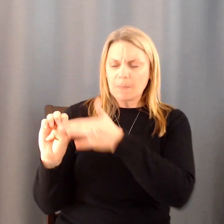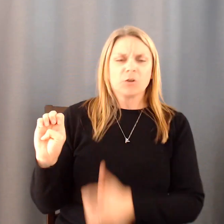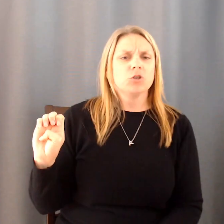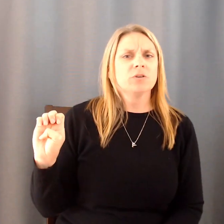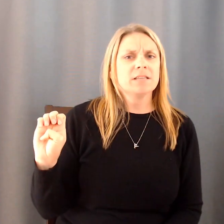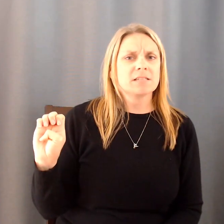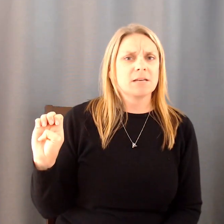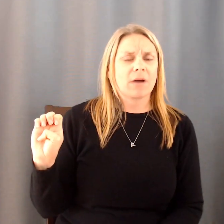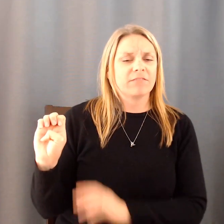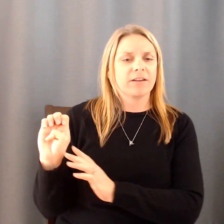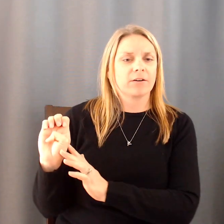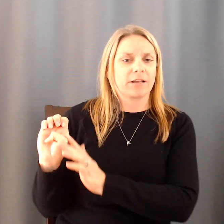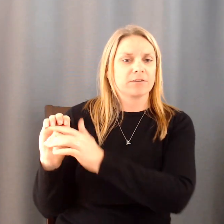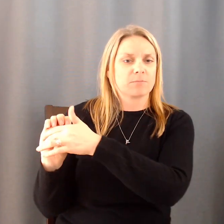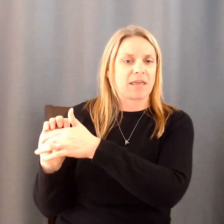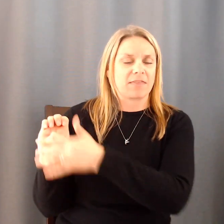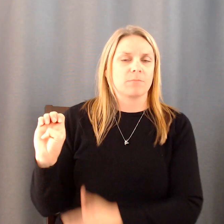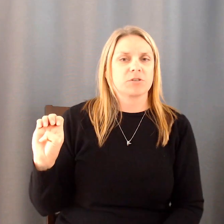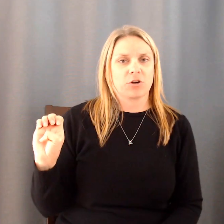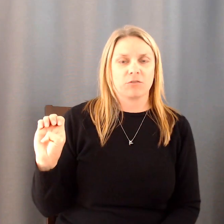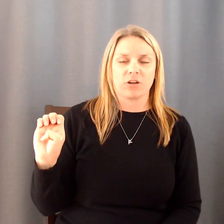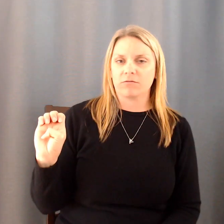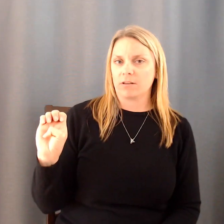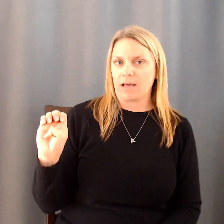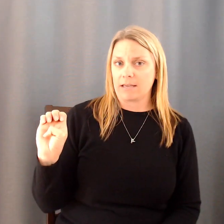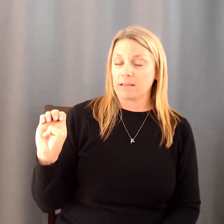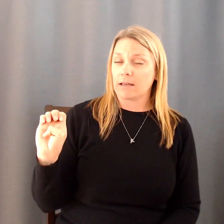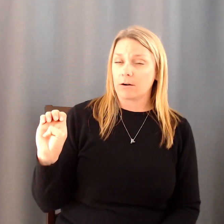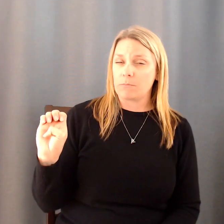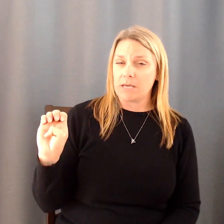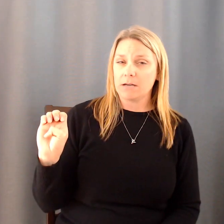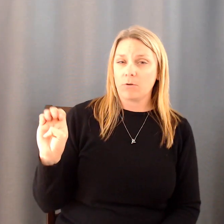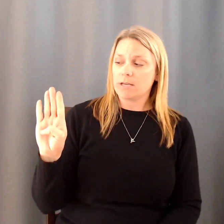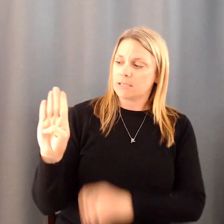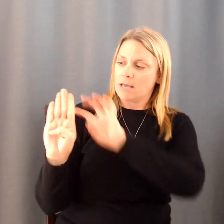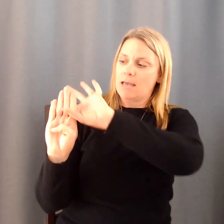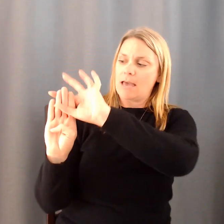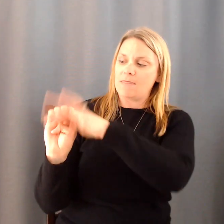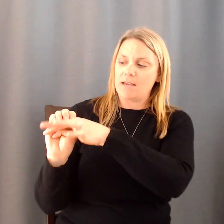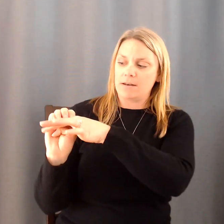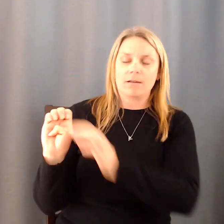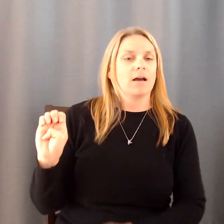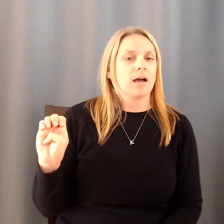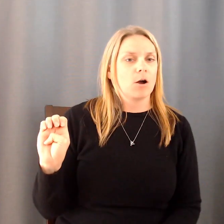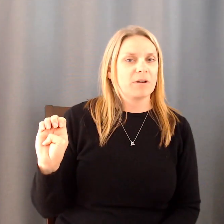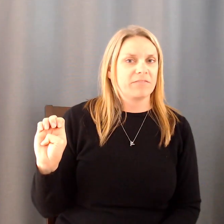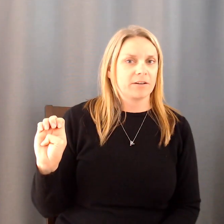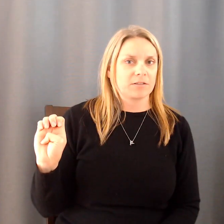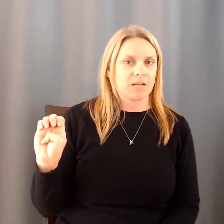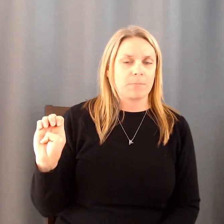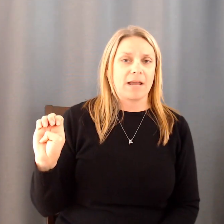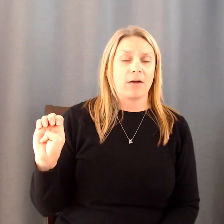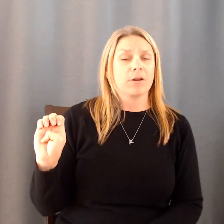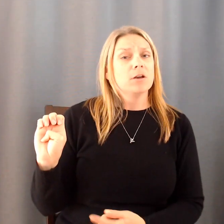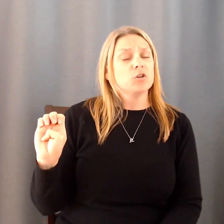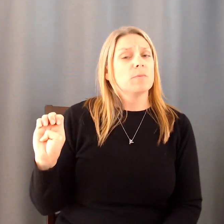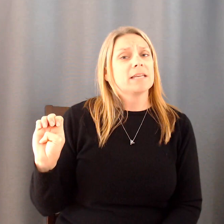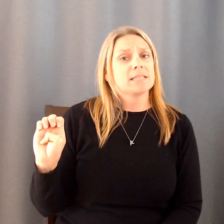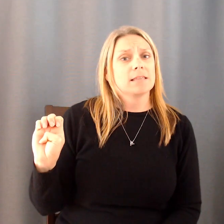you can see my fingernails. My thumb is curved over like the letter B it was, and then all my fingers come down. You might see the letter